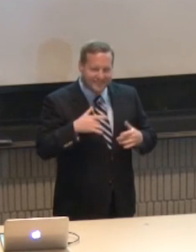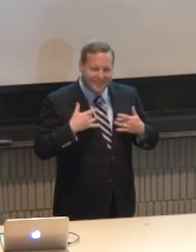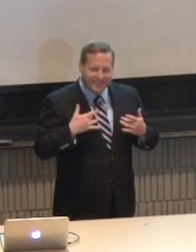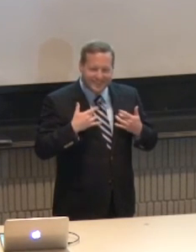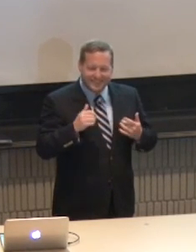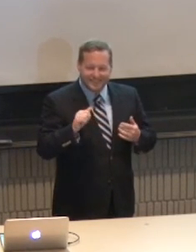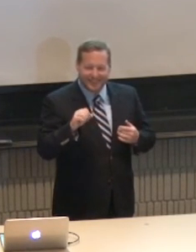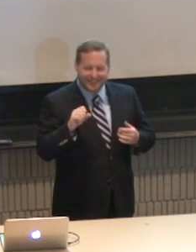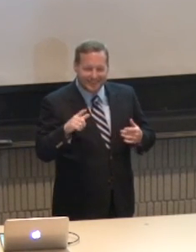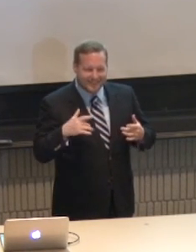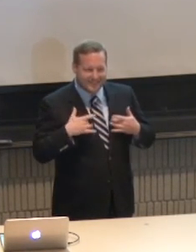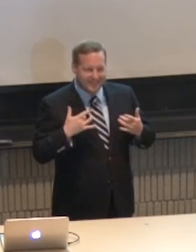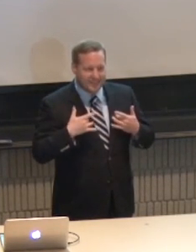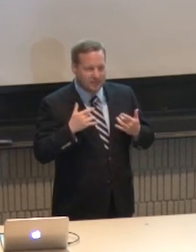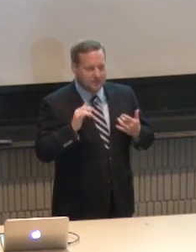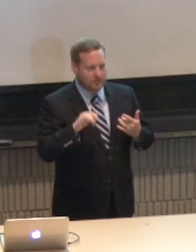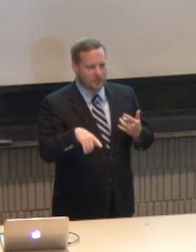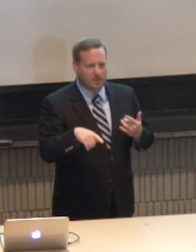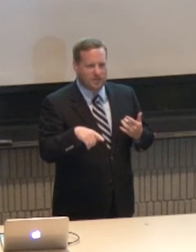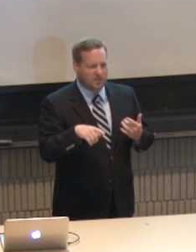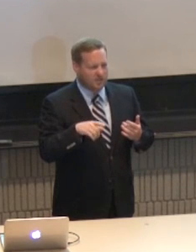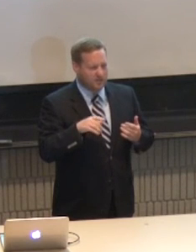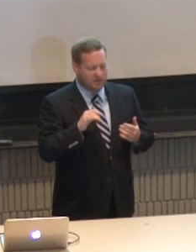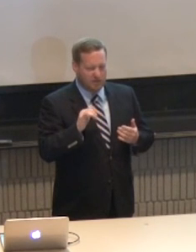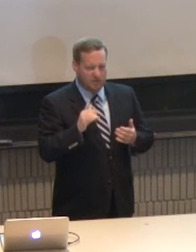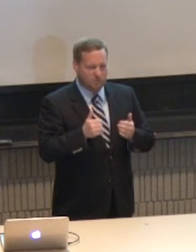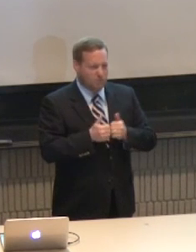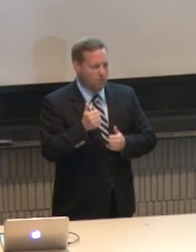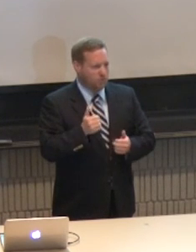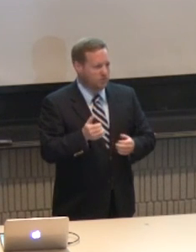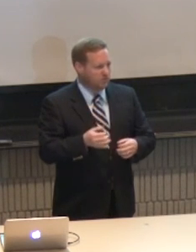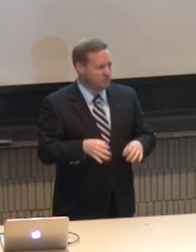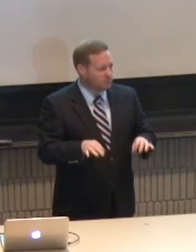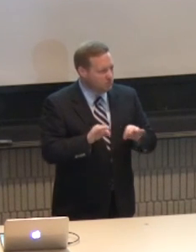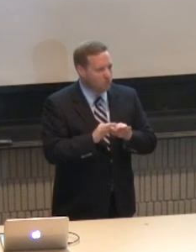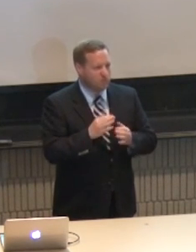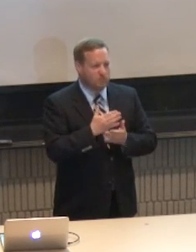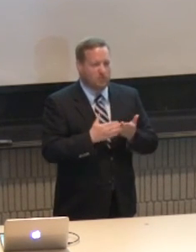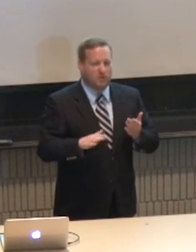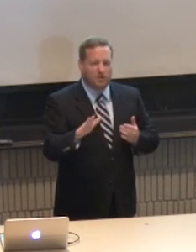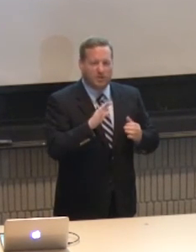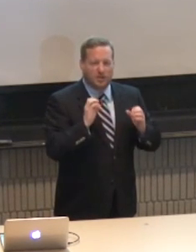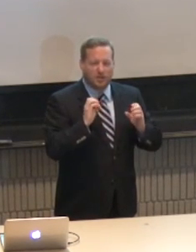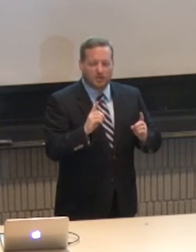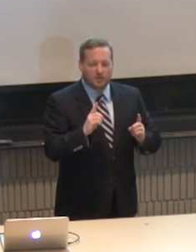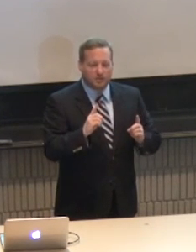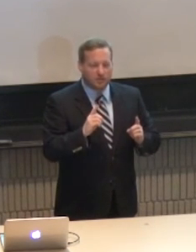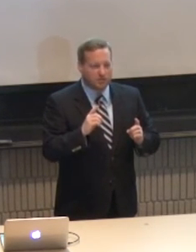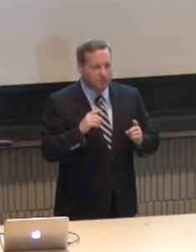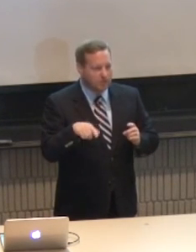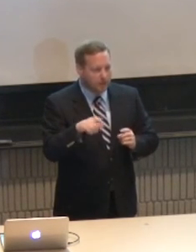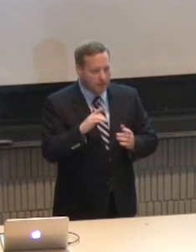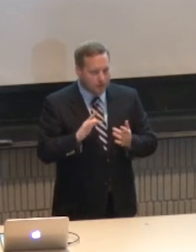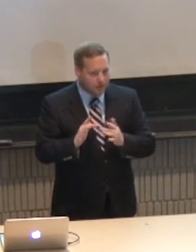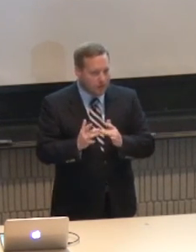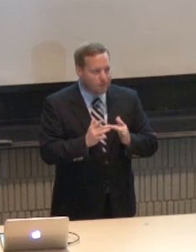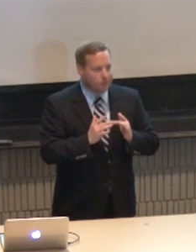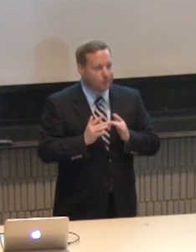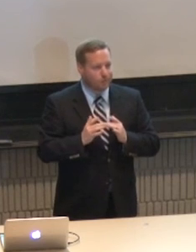Well, I know here at BCC requires that you're required to go to various deaf events. That's an important part of